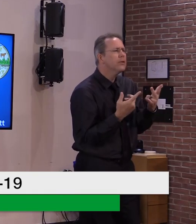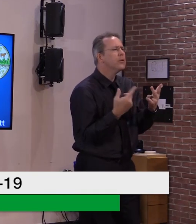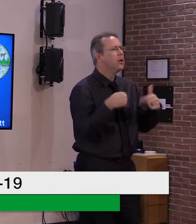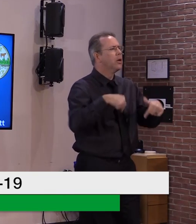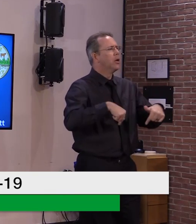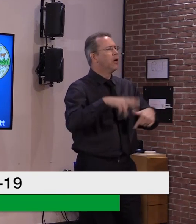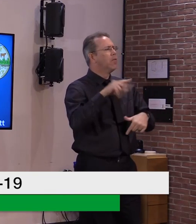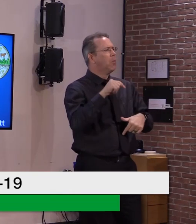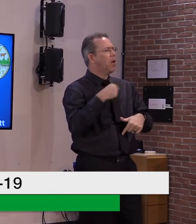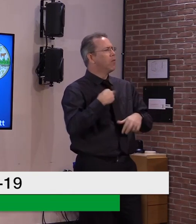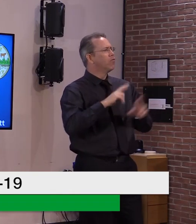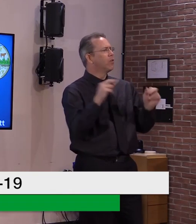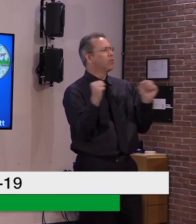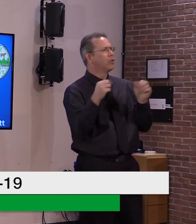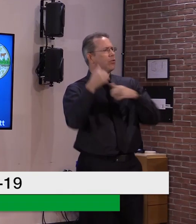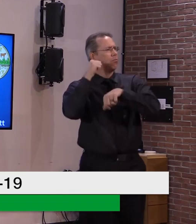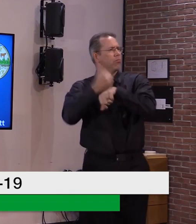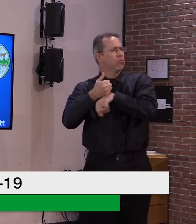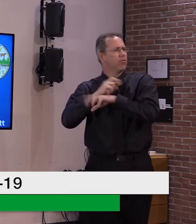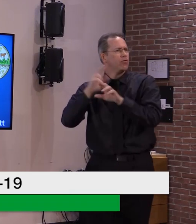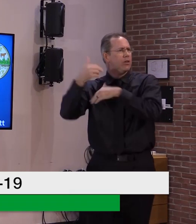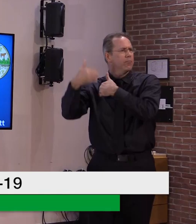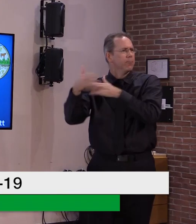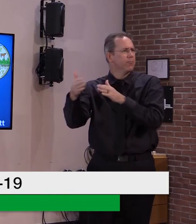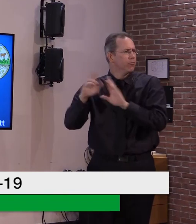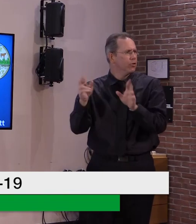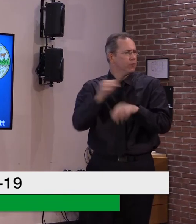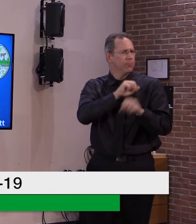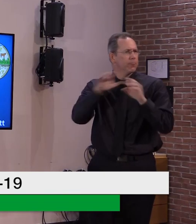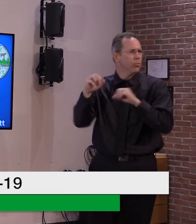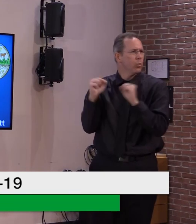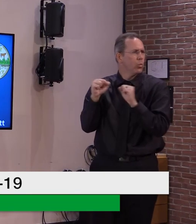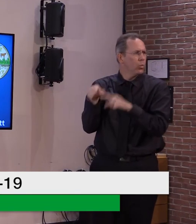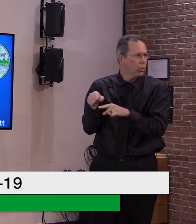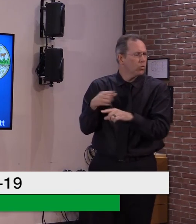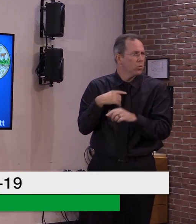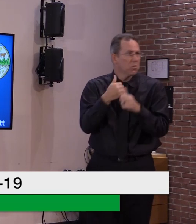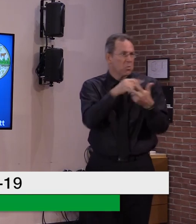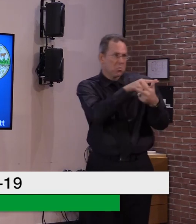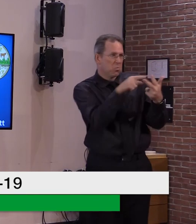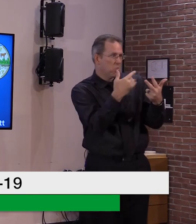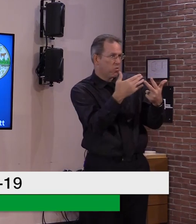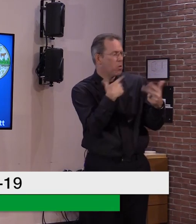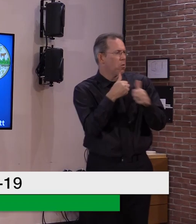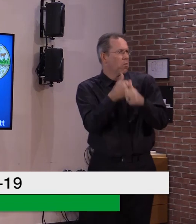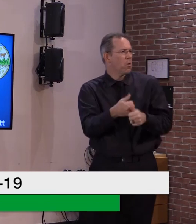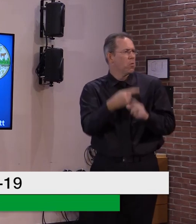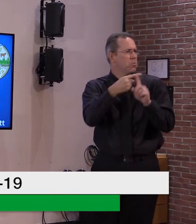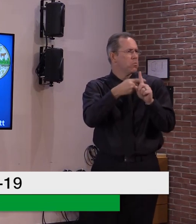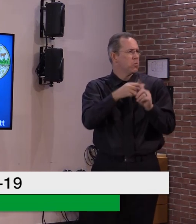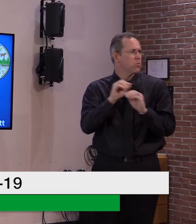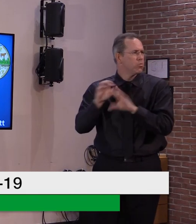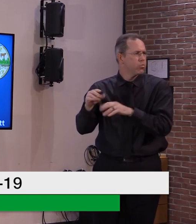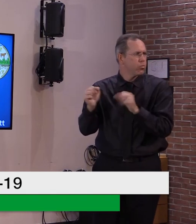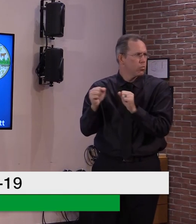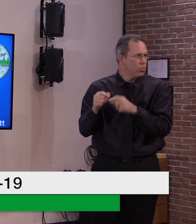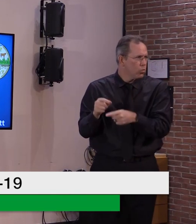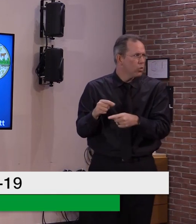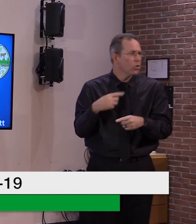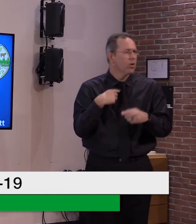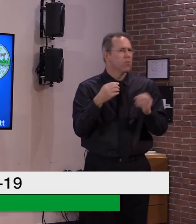couple of uh press conferences ago we received even more uh to make sure that that won't be an issue so i'm